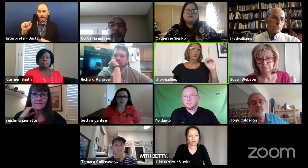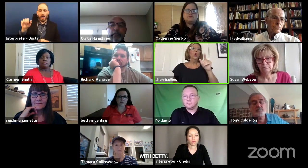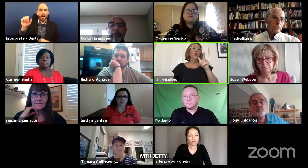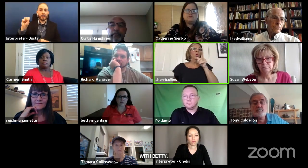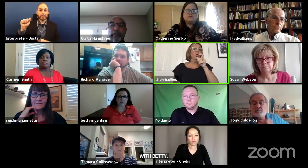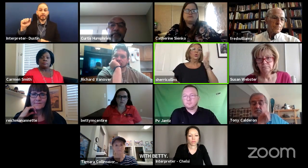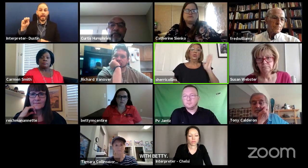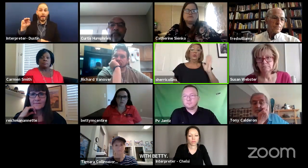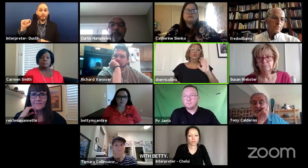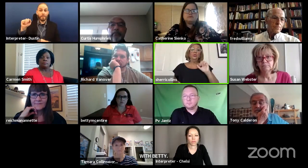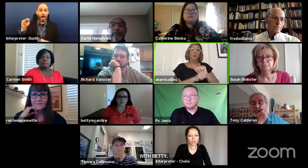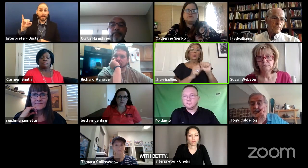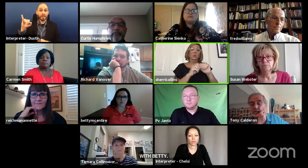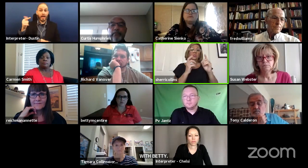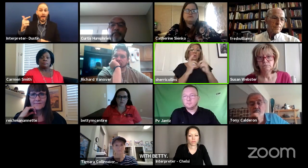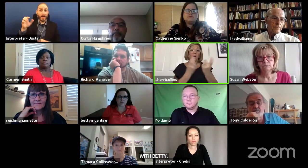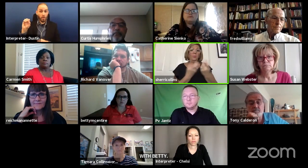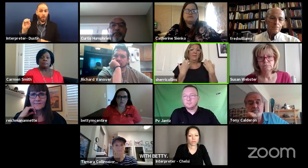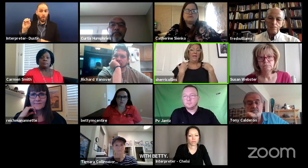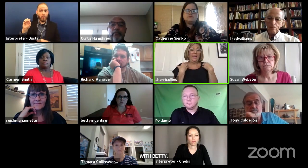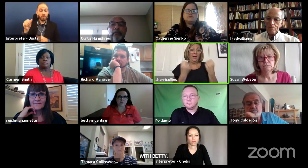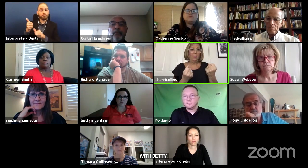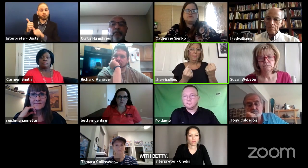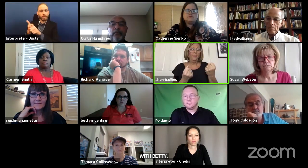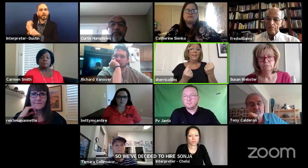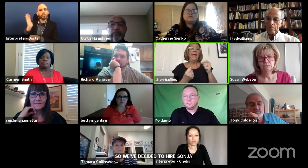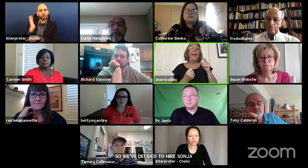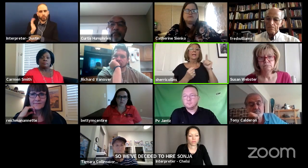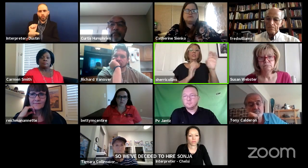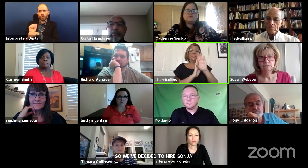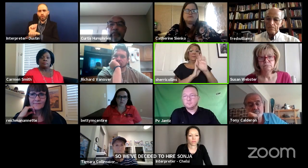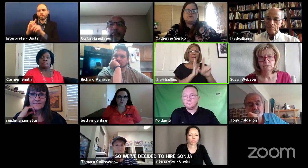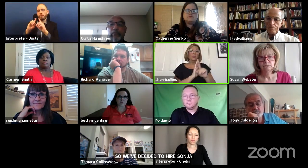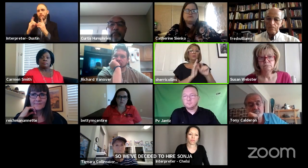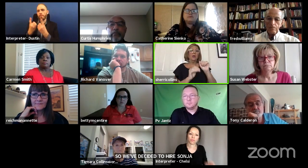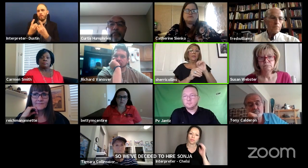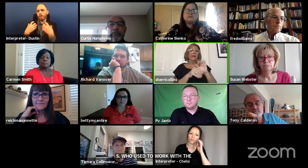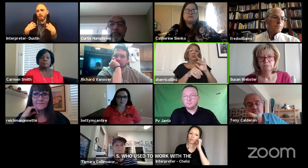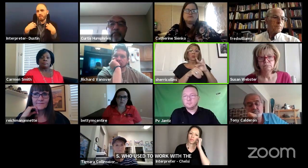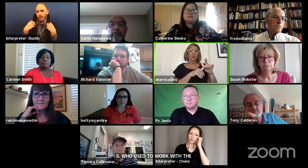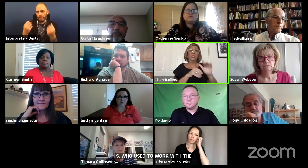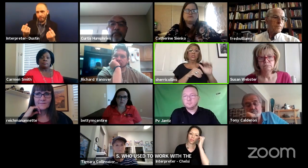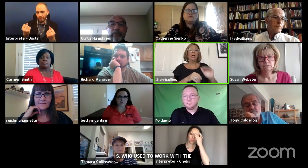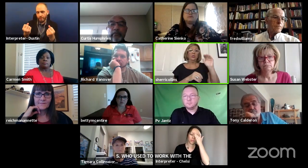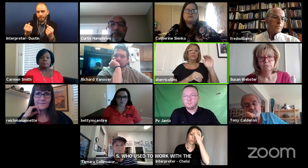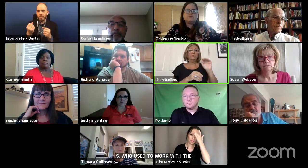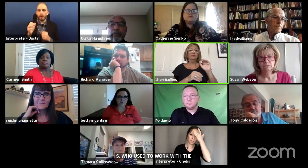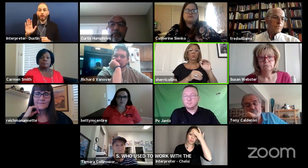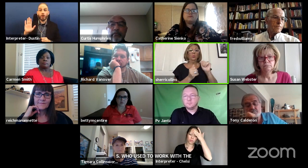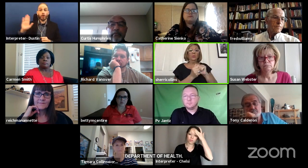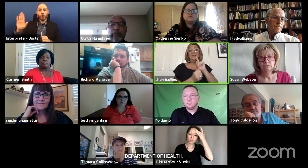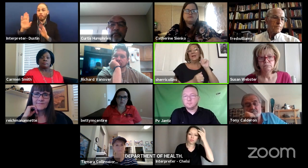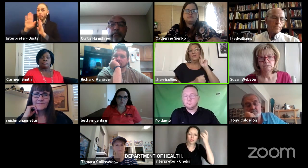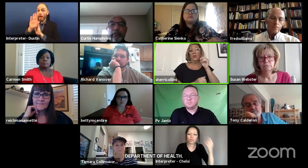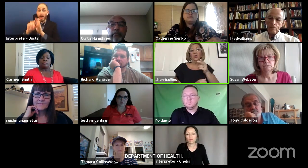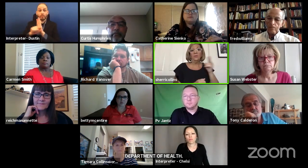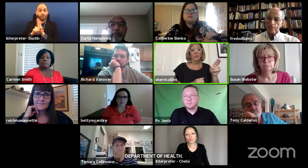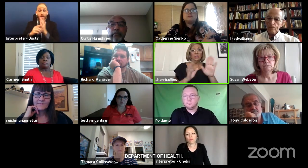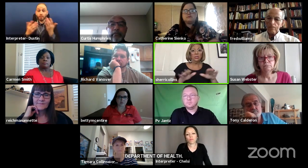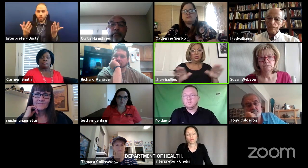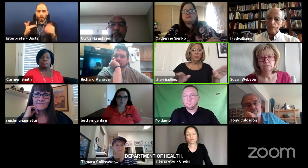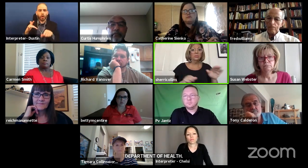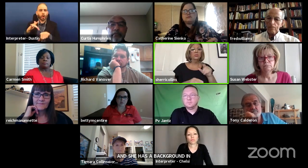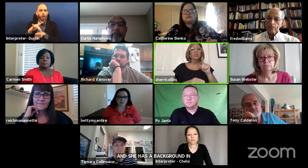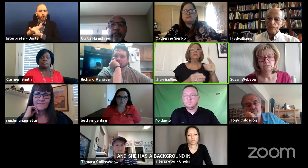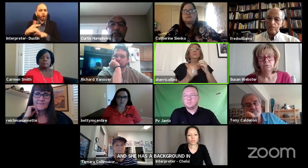Samaniego, who used to work with the Department of Health, and she had a background in early childhood with deaf and hard of